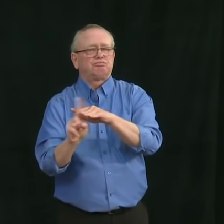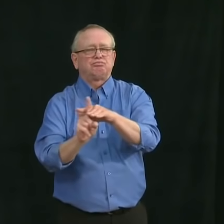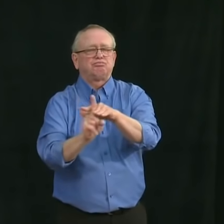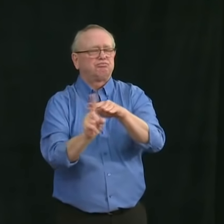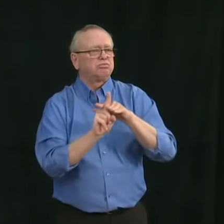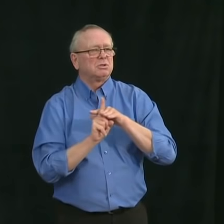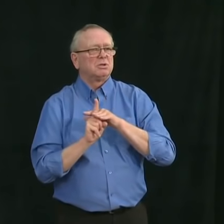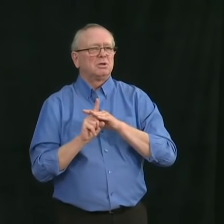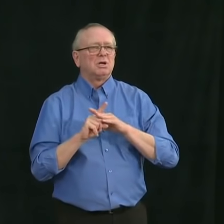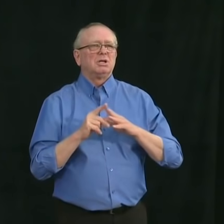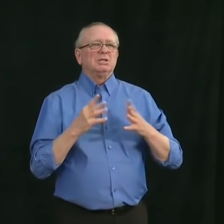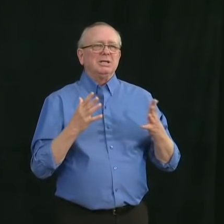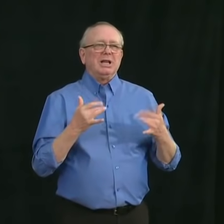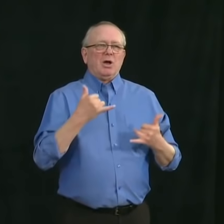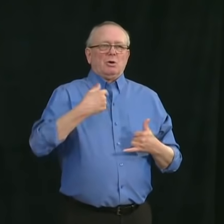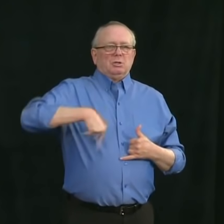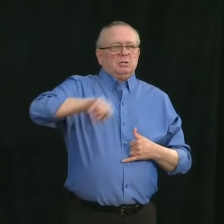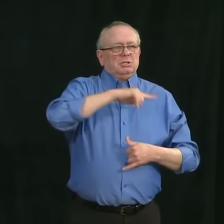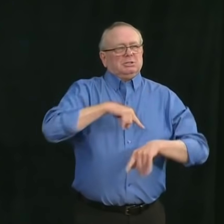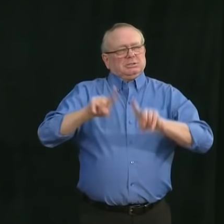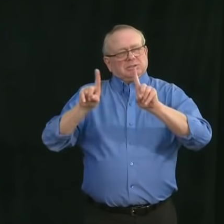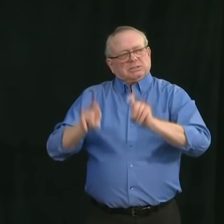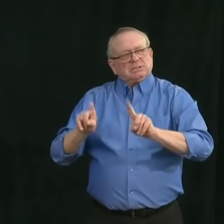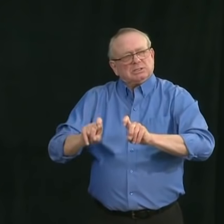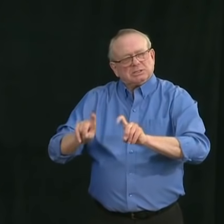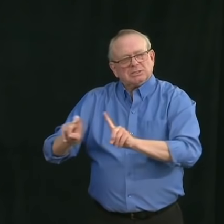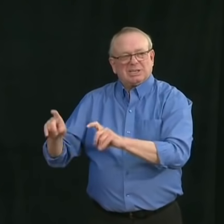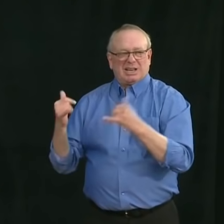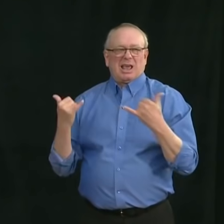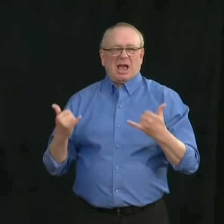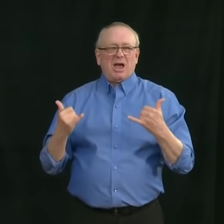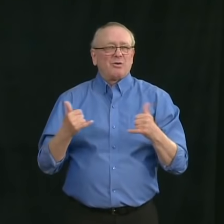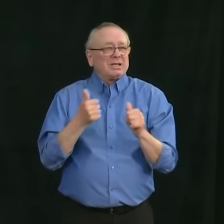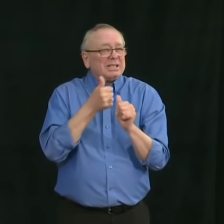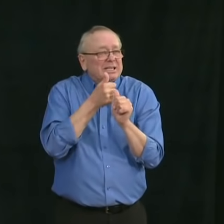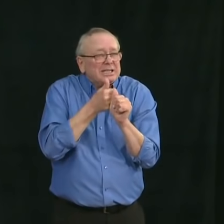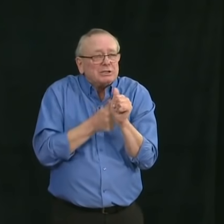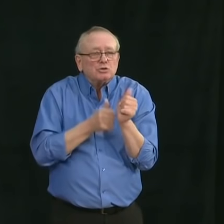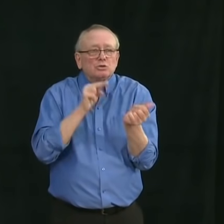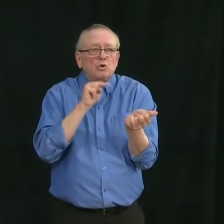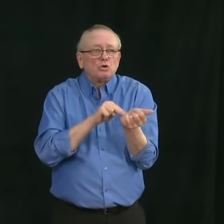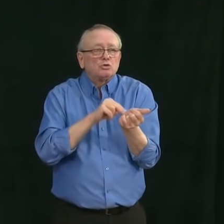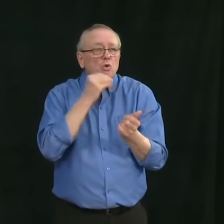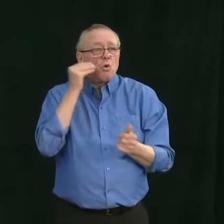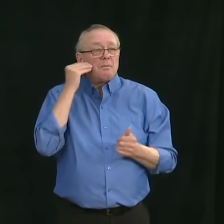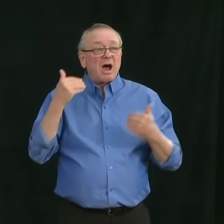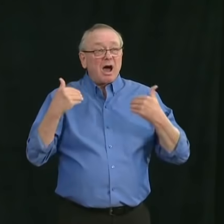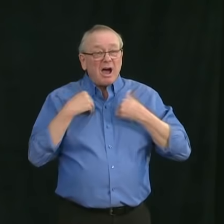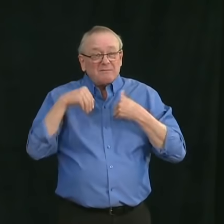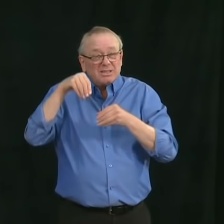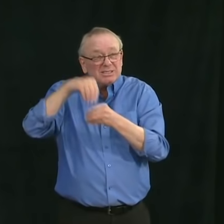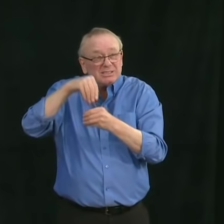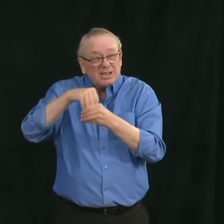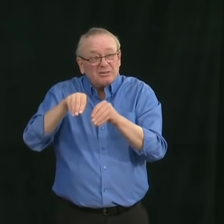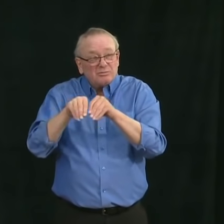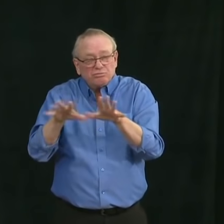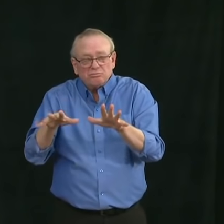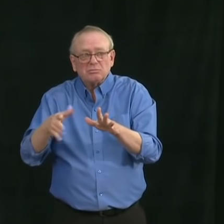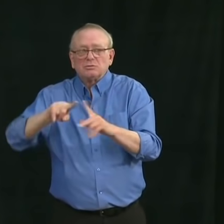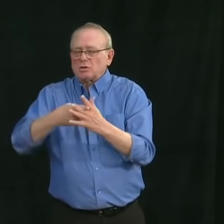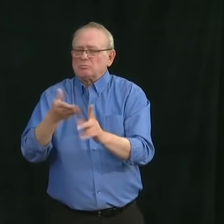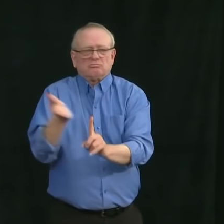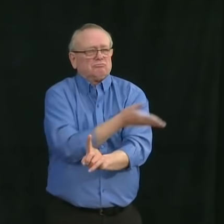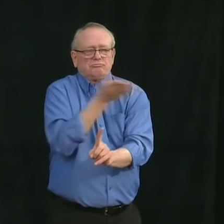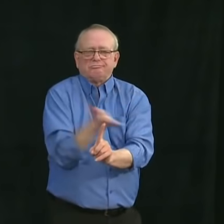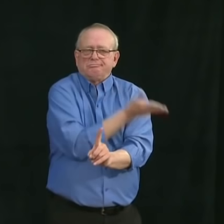include asymptomatic staff and residents in any facility with an outbreak. There were some initial difficulties in getting this